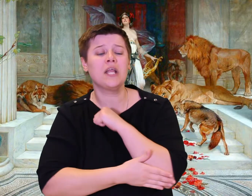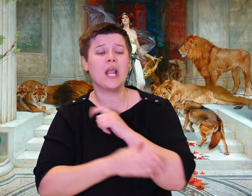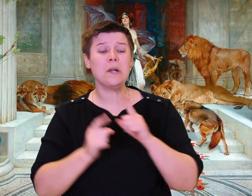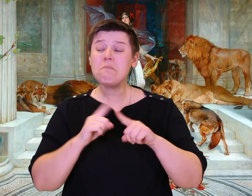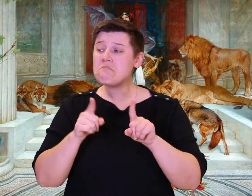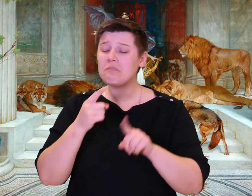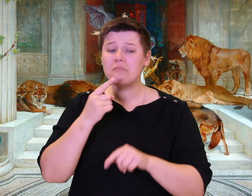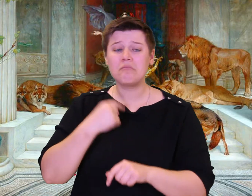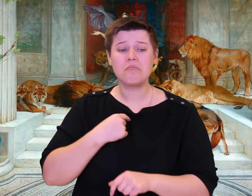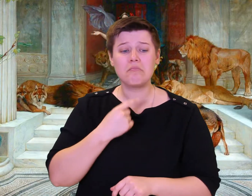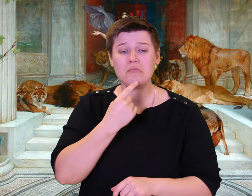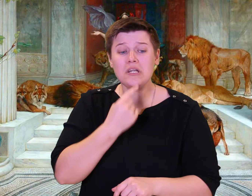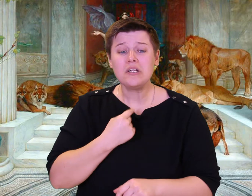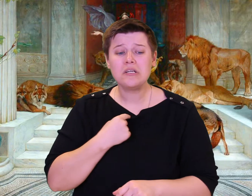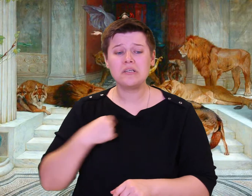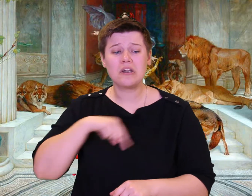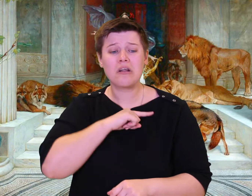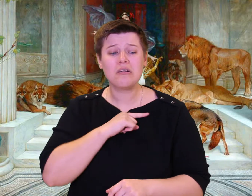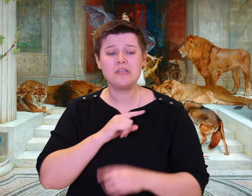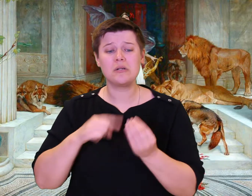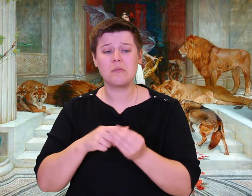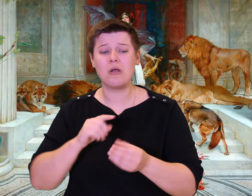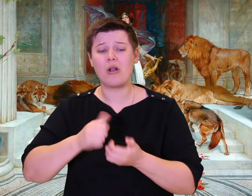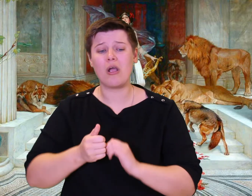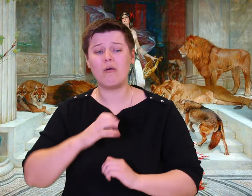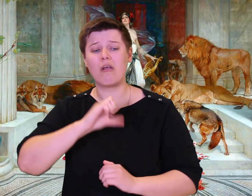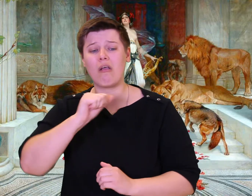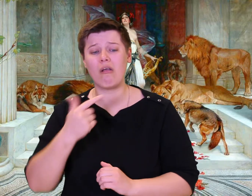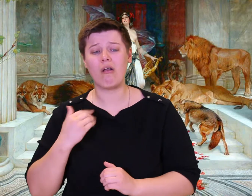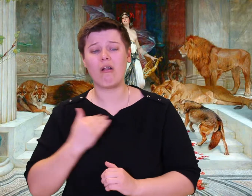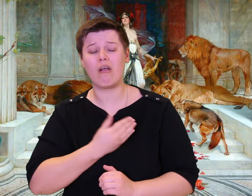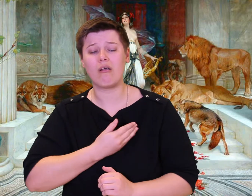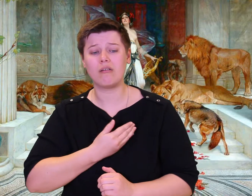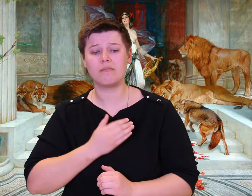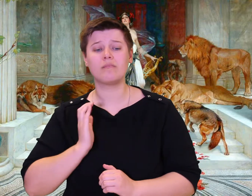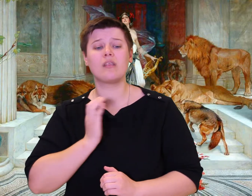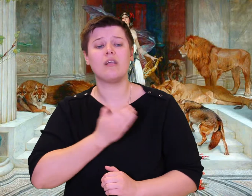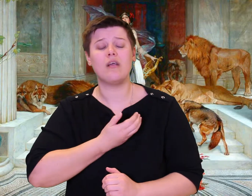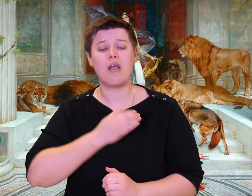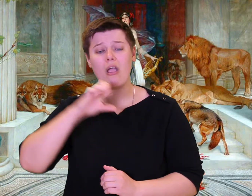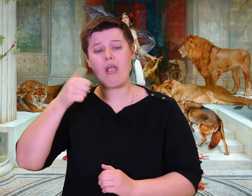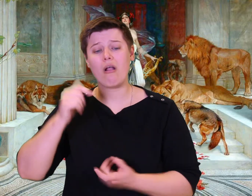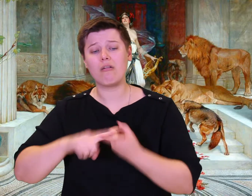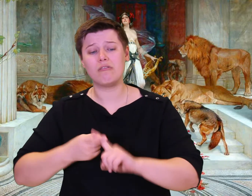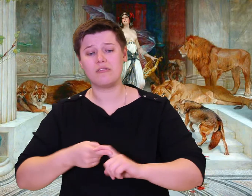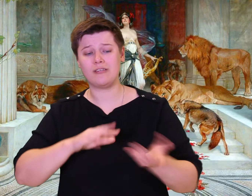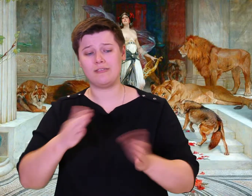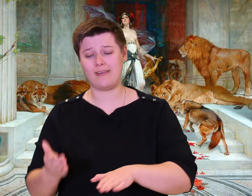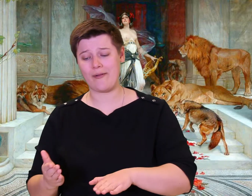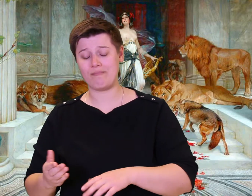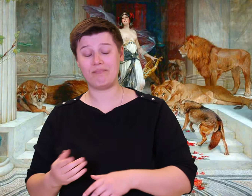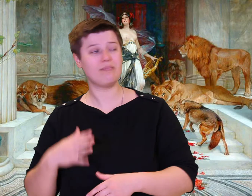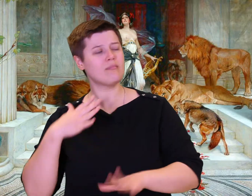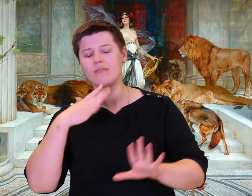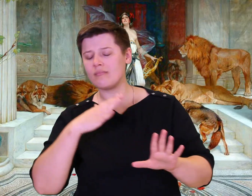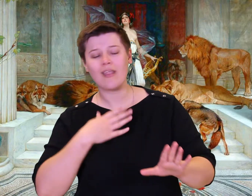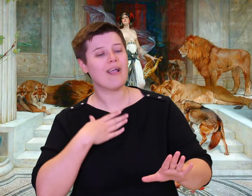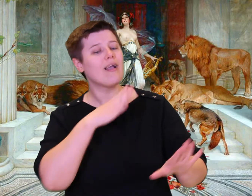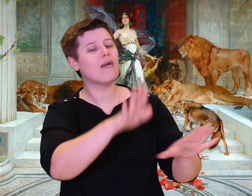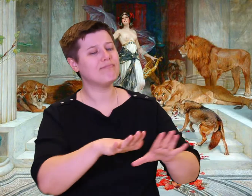"Oh, Master, we are glad to see you back. It is as if we had come home ourselves to Ithaca, our fatherland.